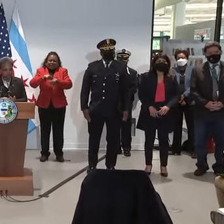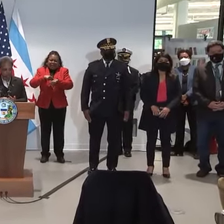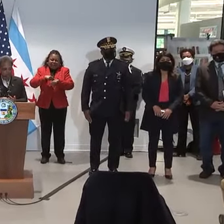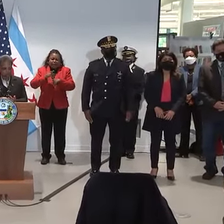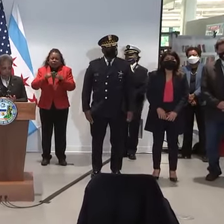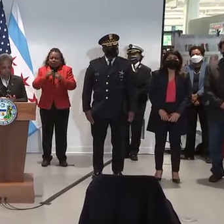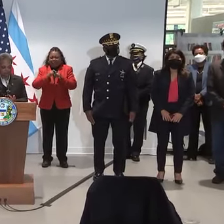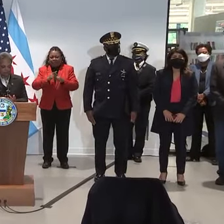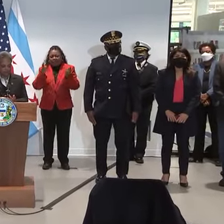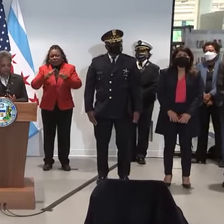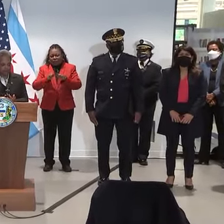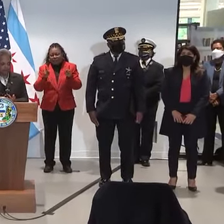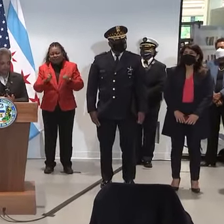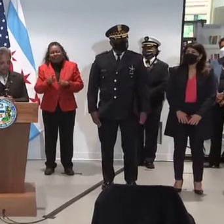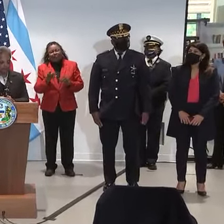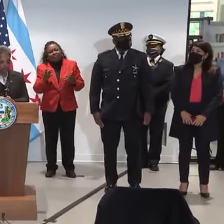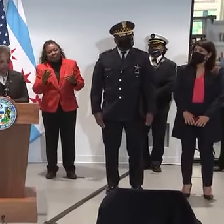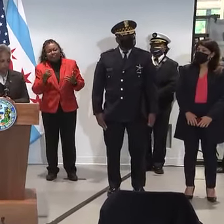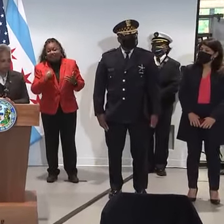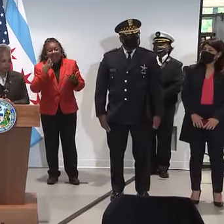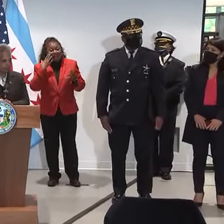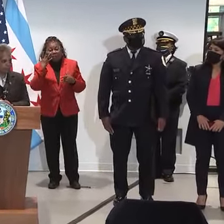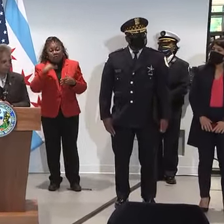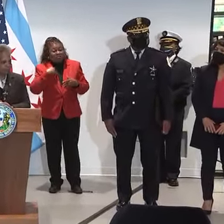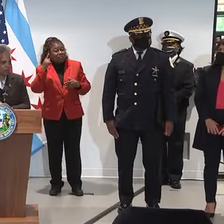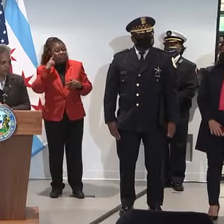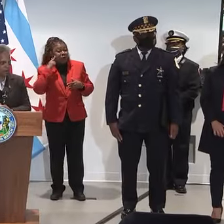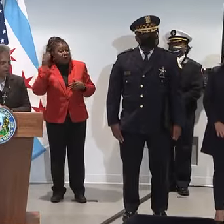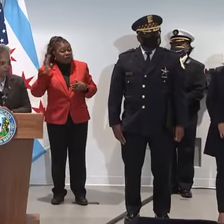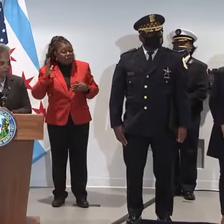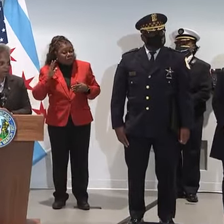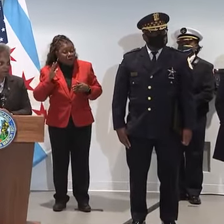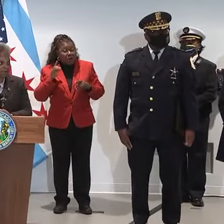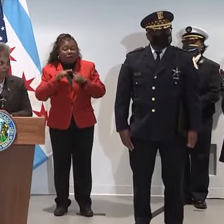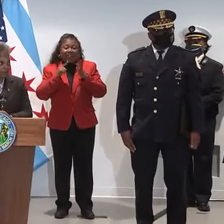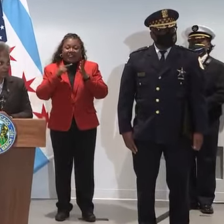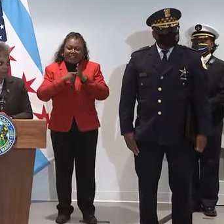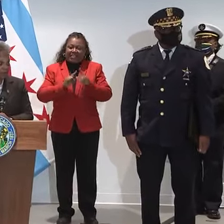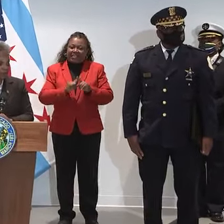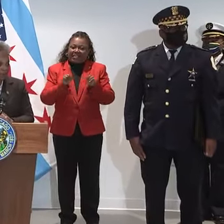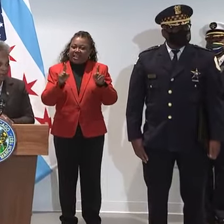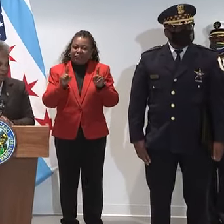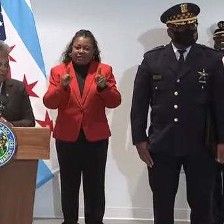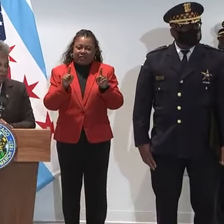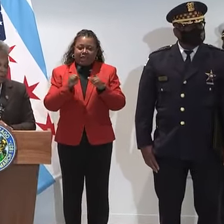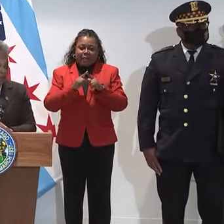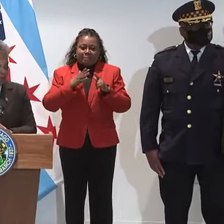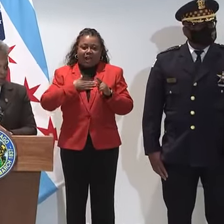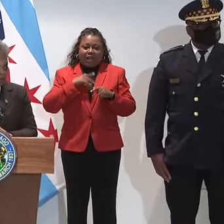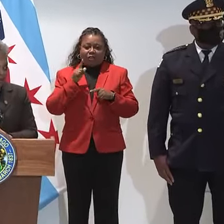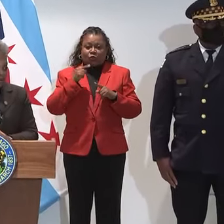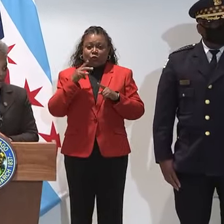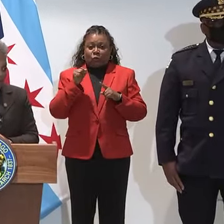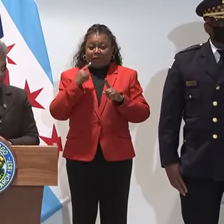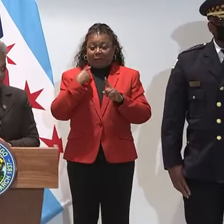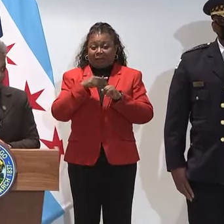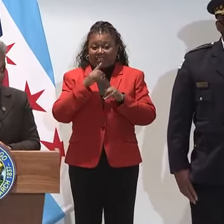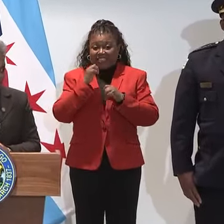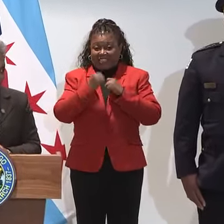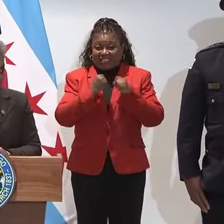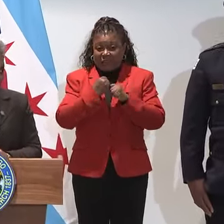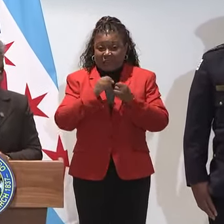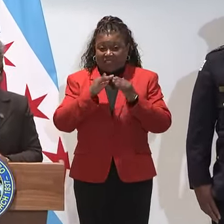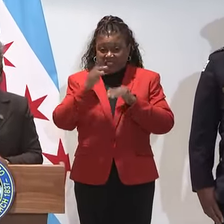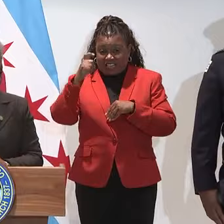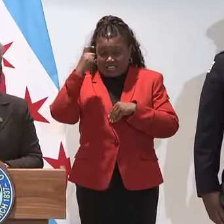is going to make a bigger difference? Well, I don't know what you've heard before, but this is different in my 20-plus years' knowledge of